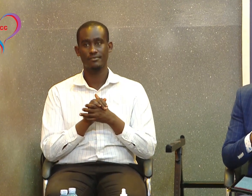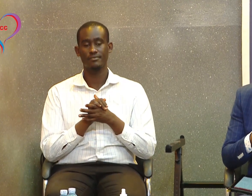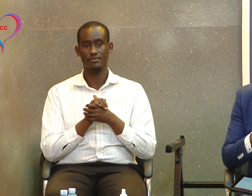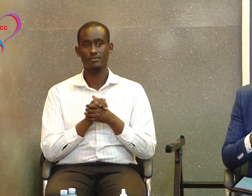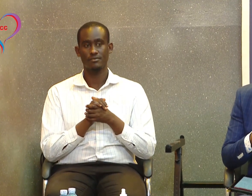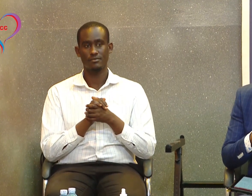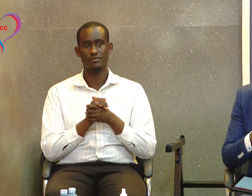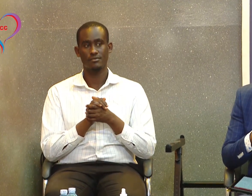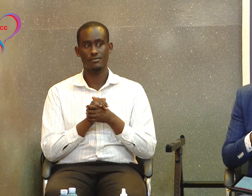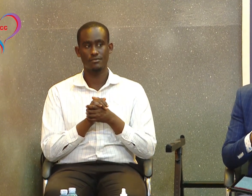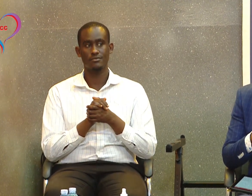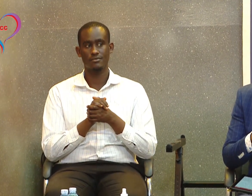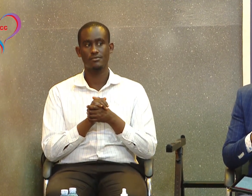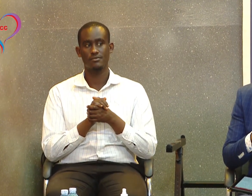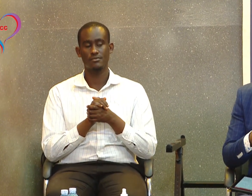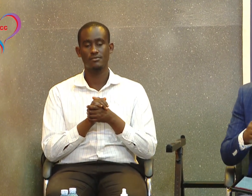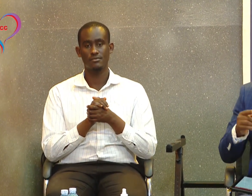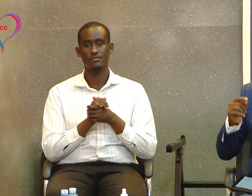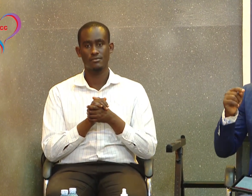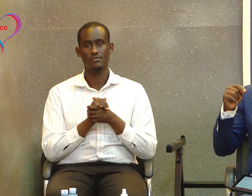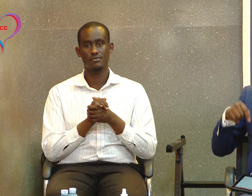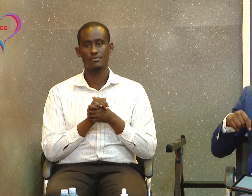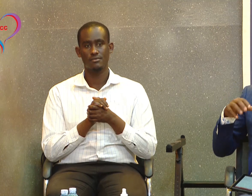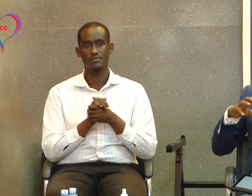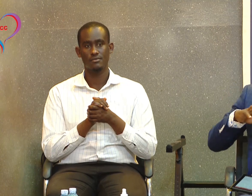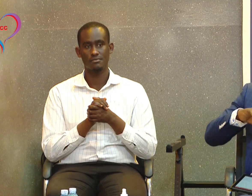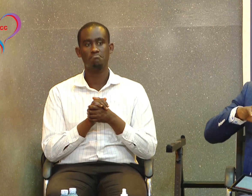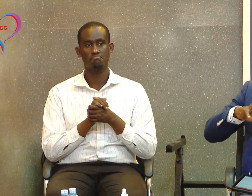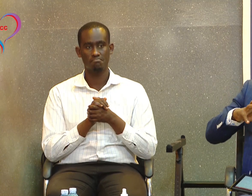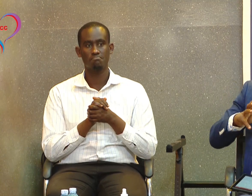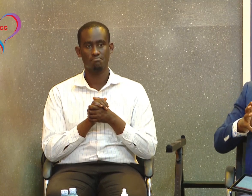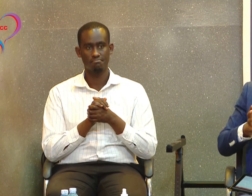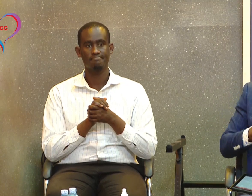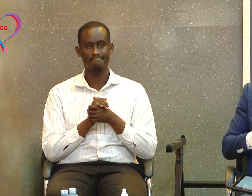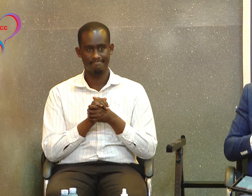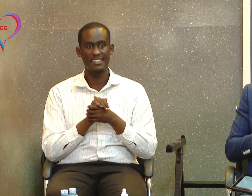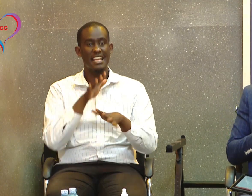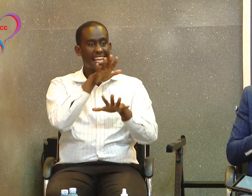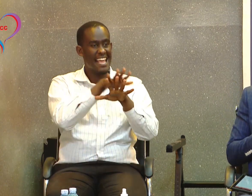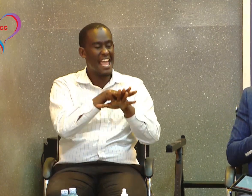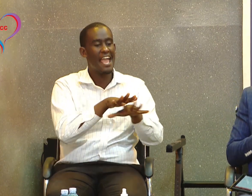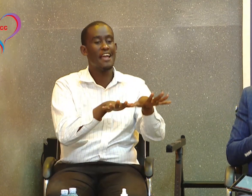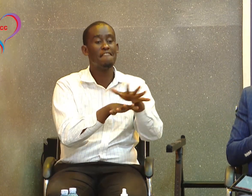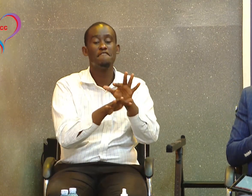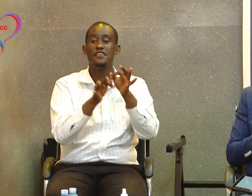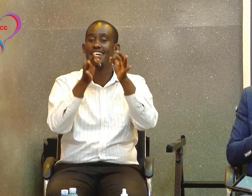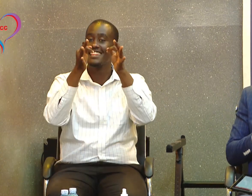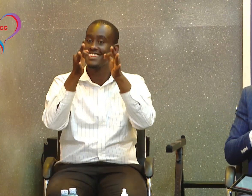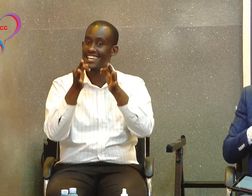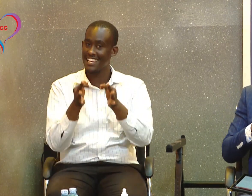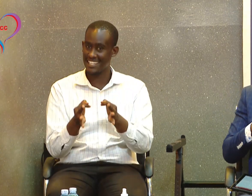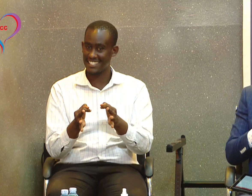wayitibwa ku lw'ekigendererwa kye byonna bikutwala eyo. All things.